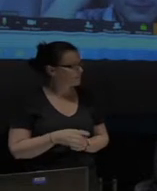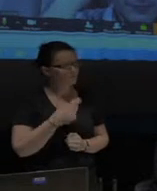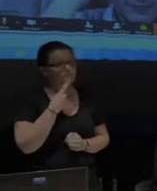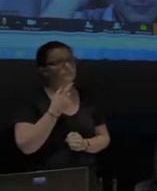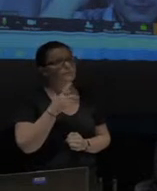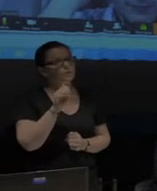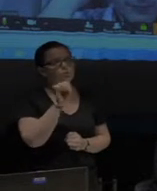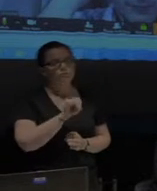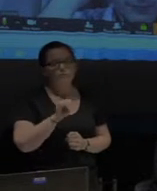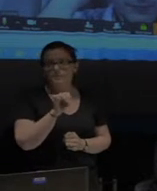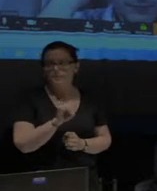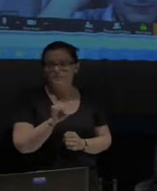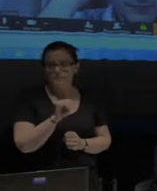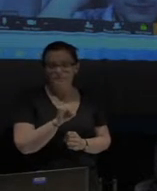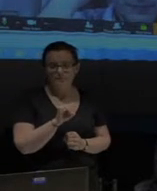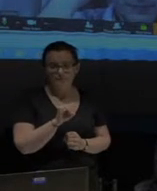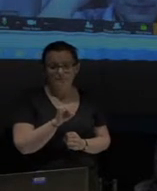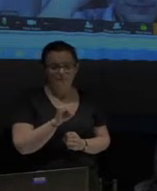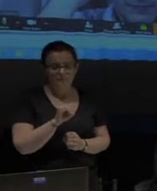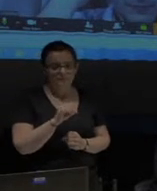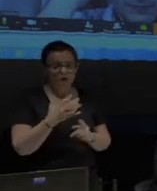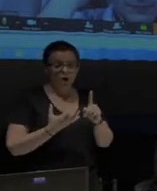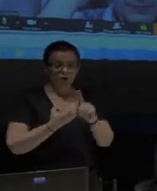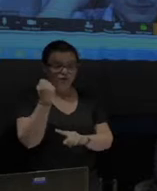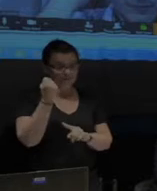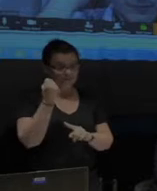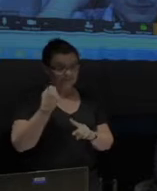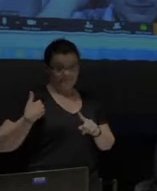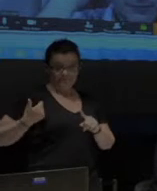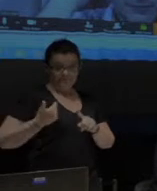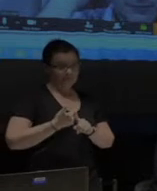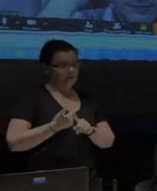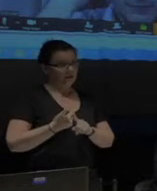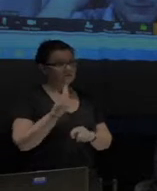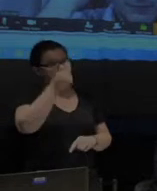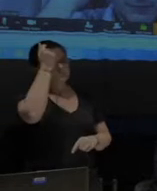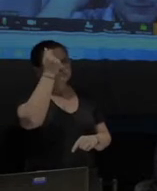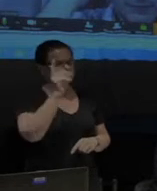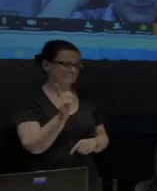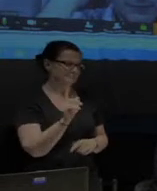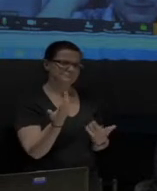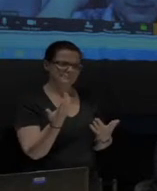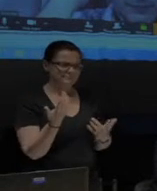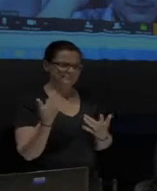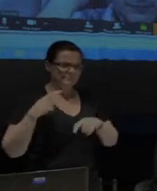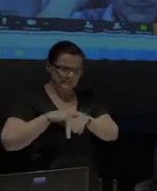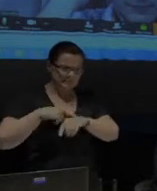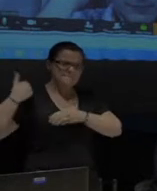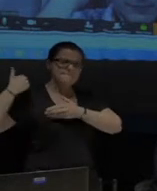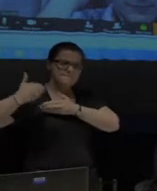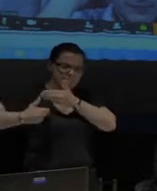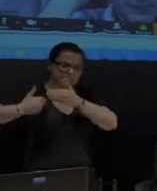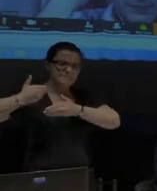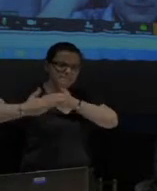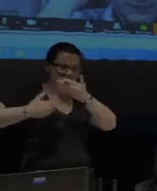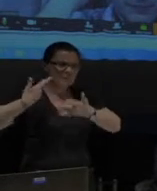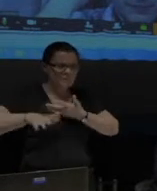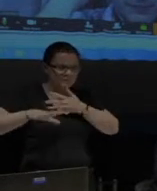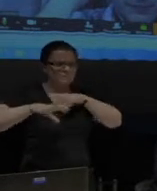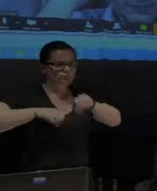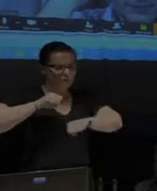Western Europe didn't get to where it is today overnight. And, you know, there were a lot of